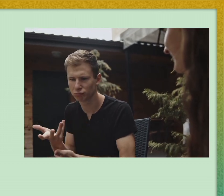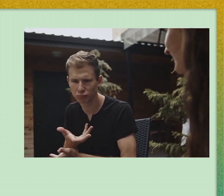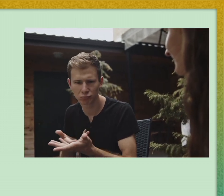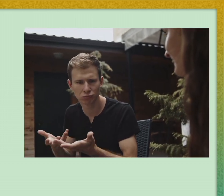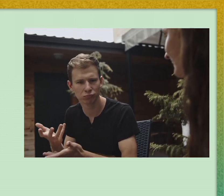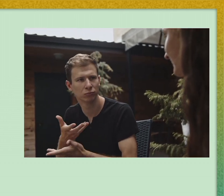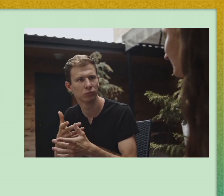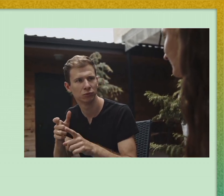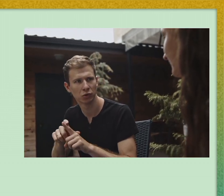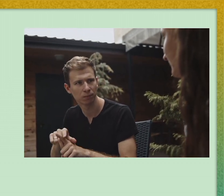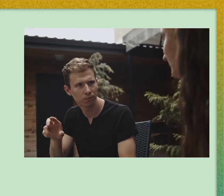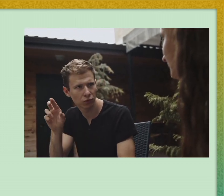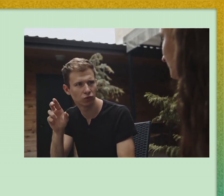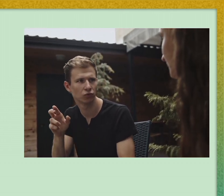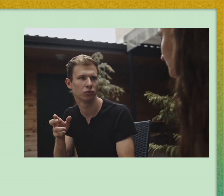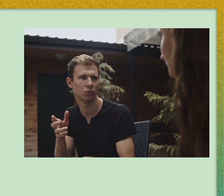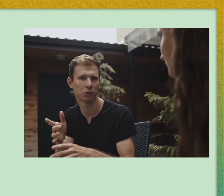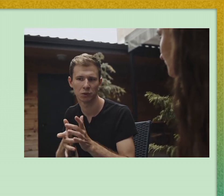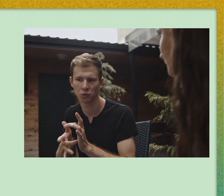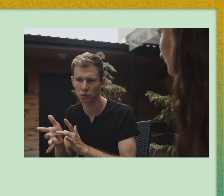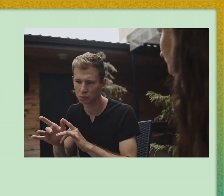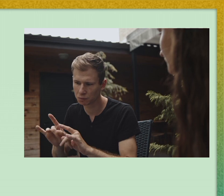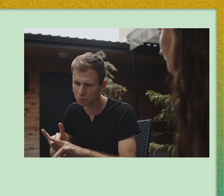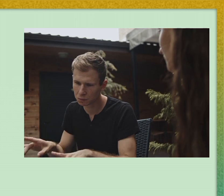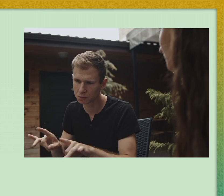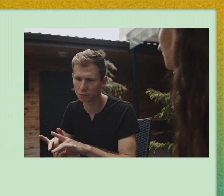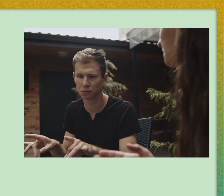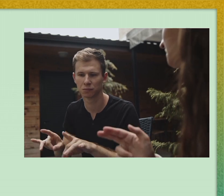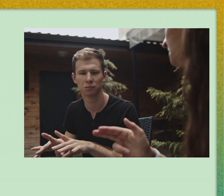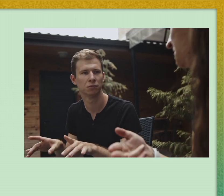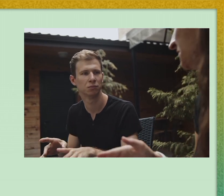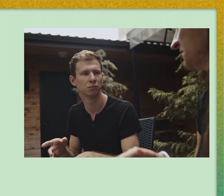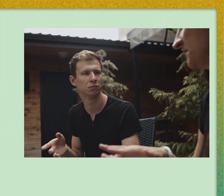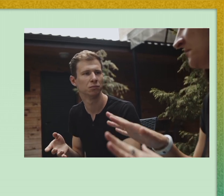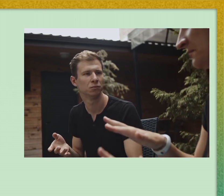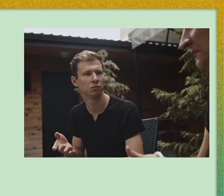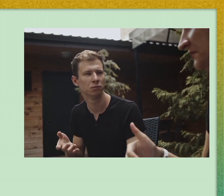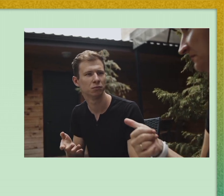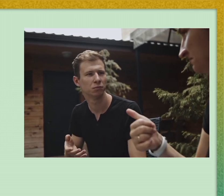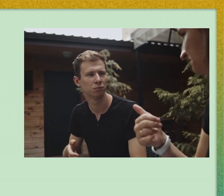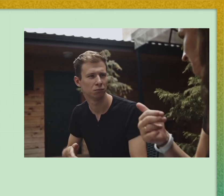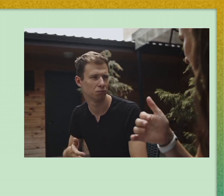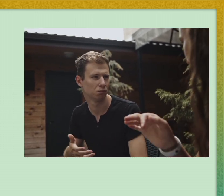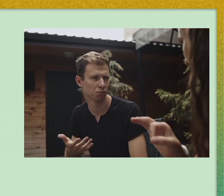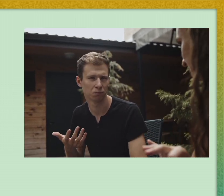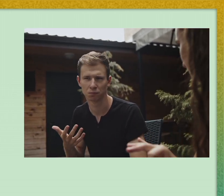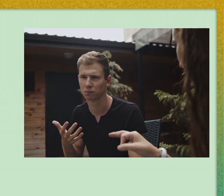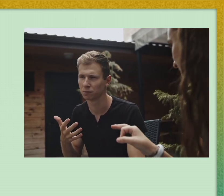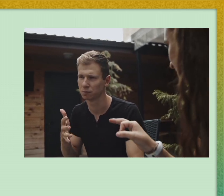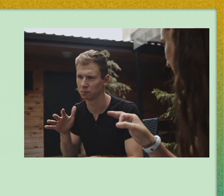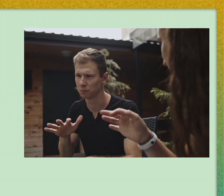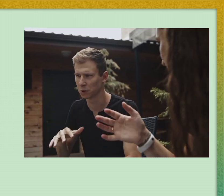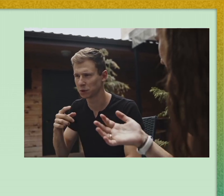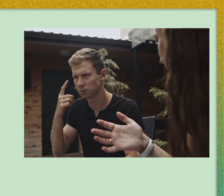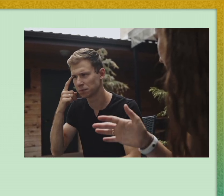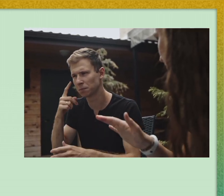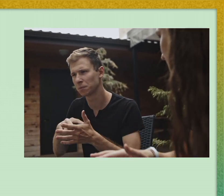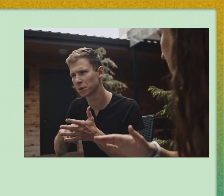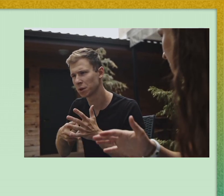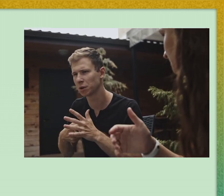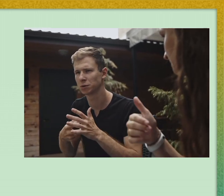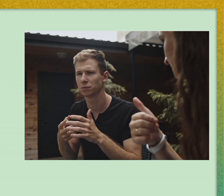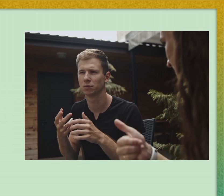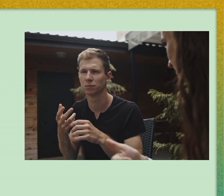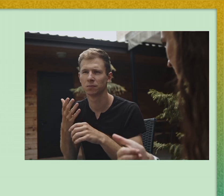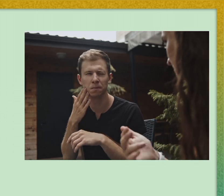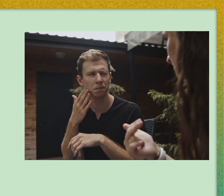or body that accompany speech and convey meaning. Sign language is a full language used in place of speech, while